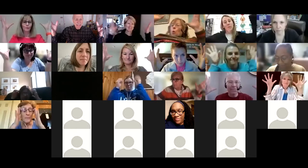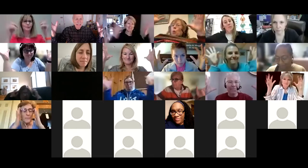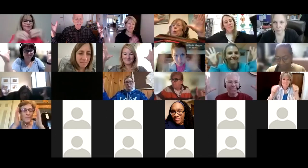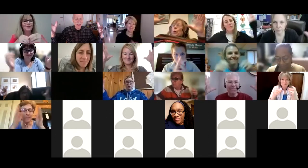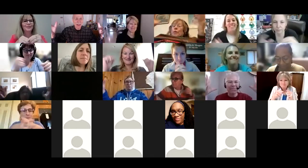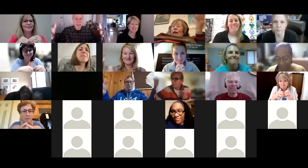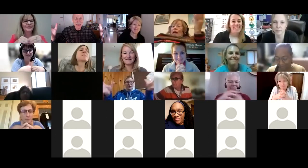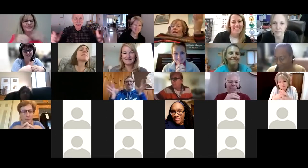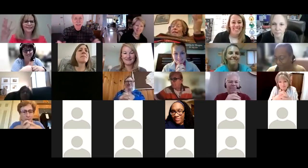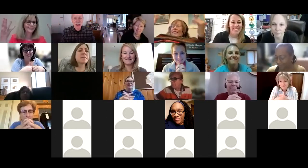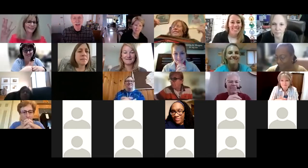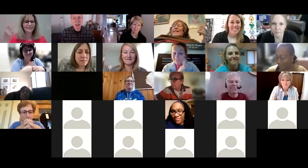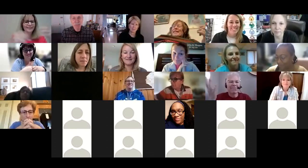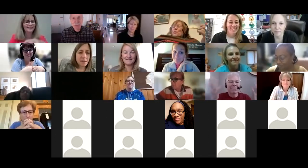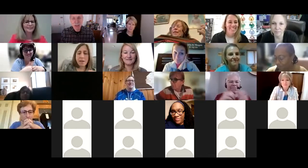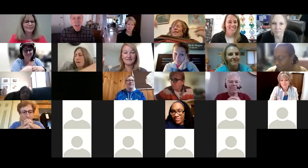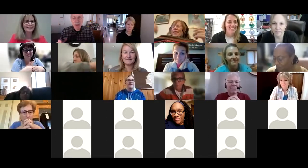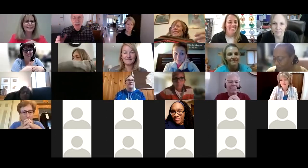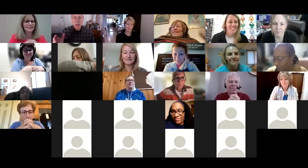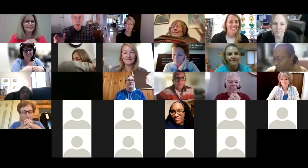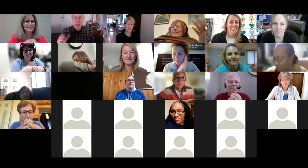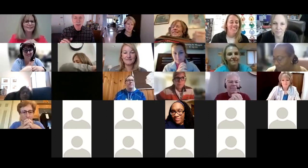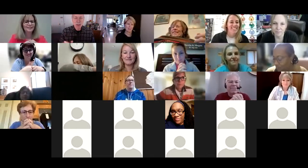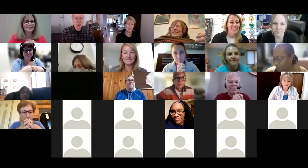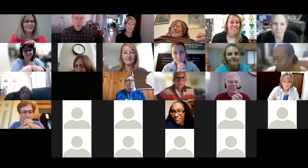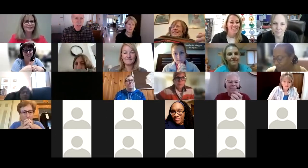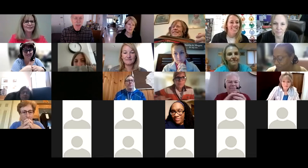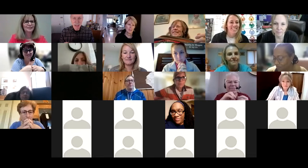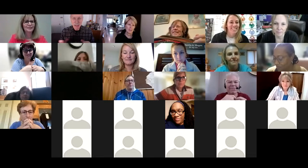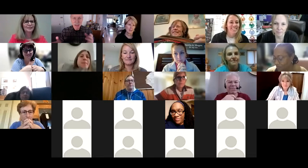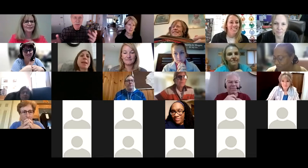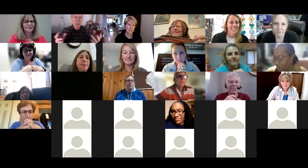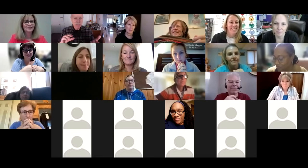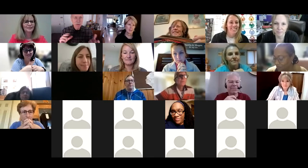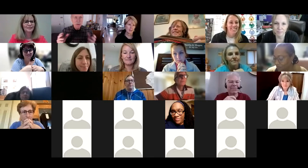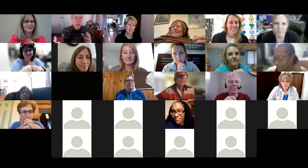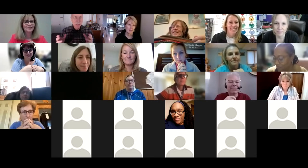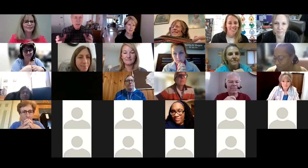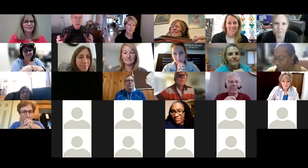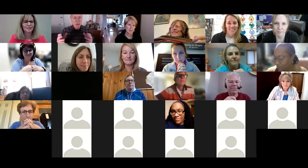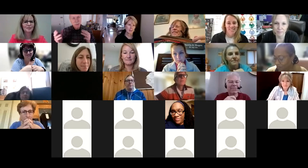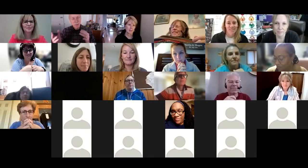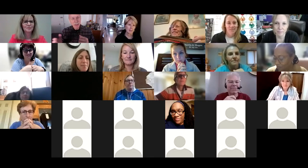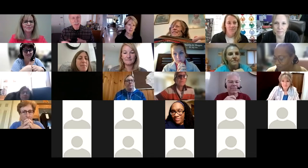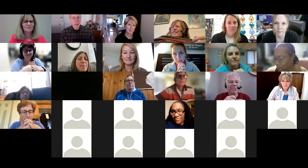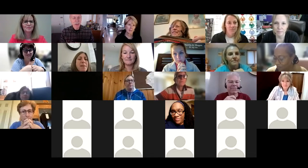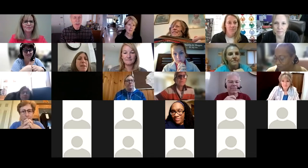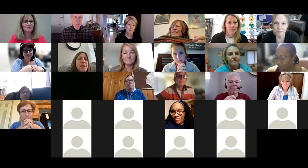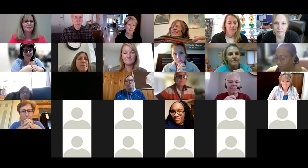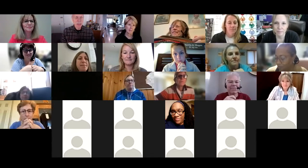easy writing. All right. So, Dawn and Nancy, you're going to play again. You're going to try to beat